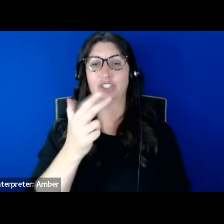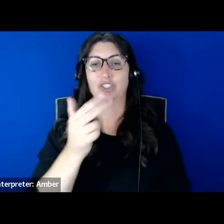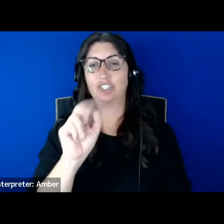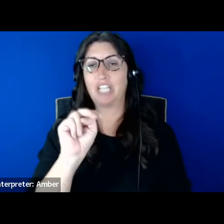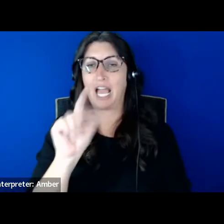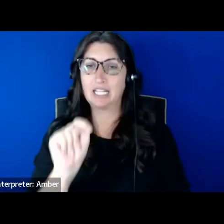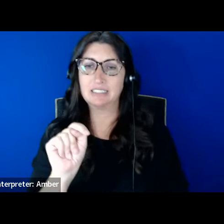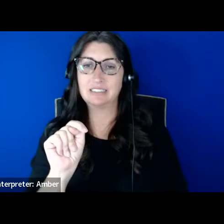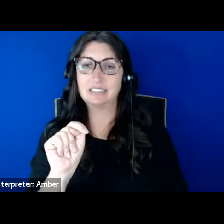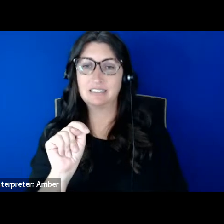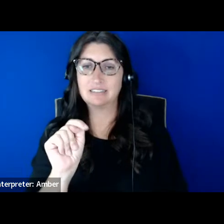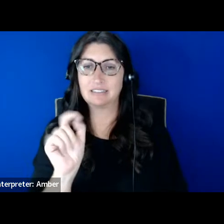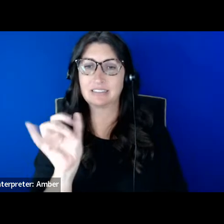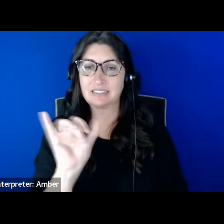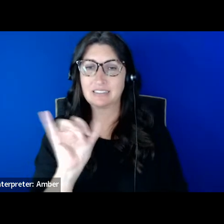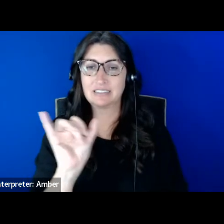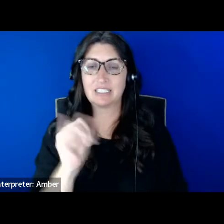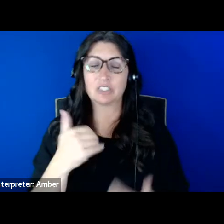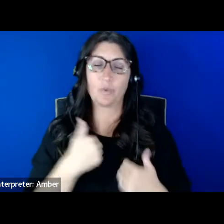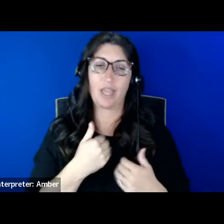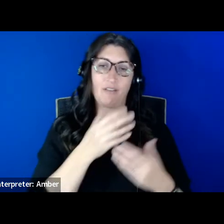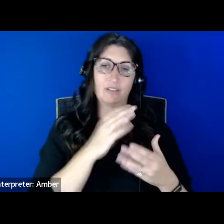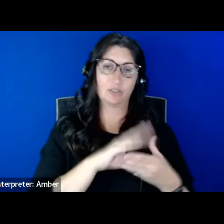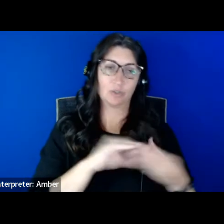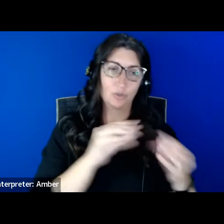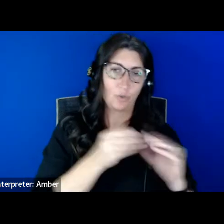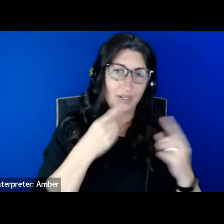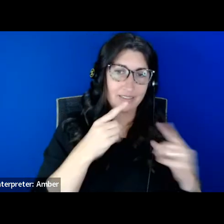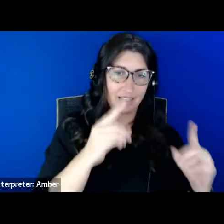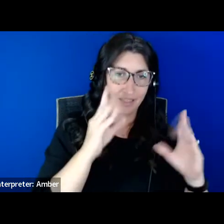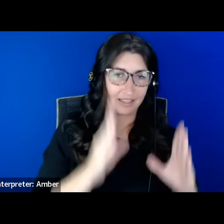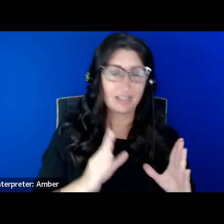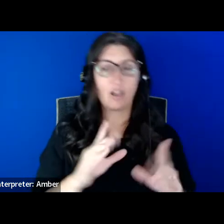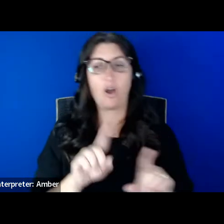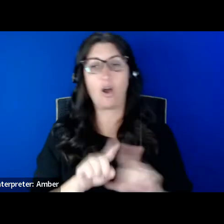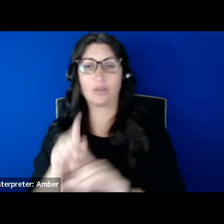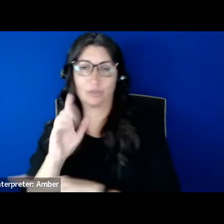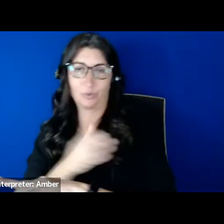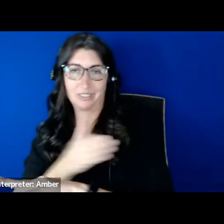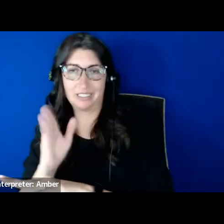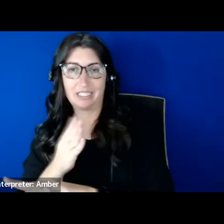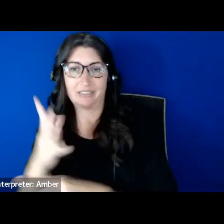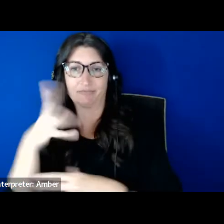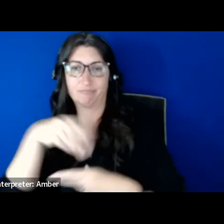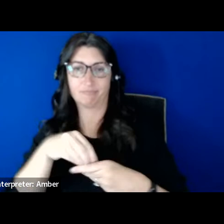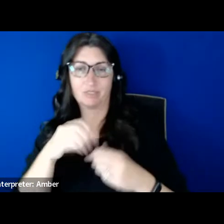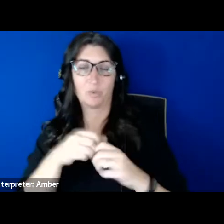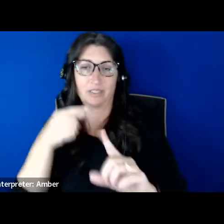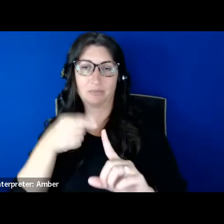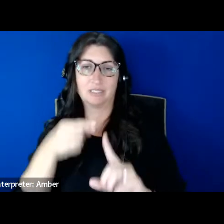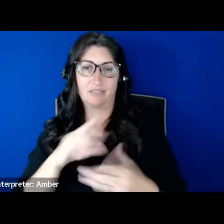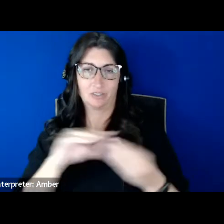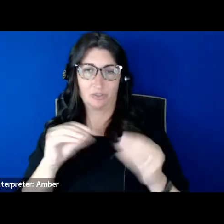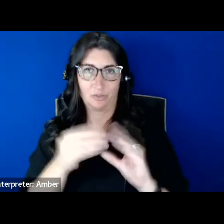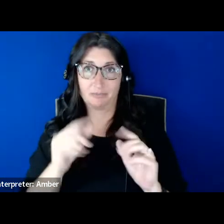we have both storytelling, but also singing within a particular